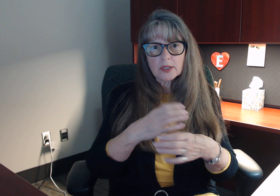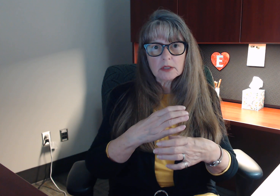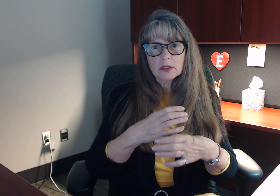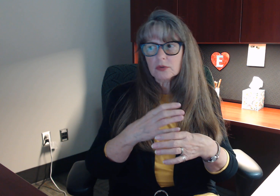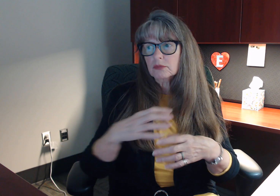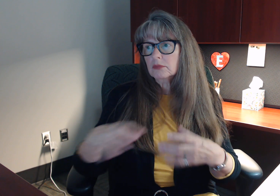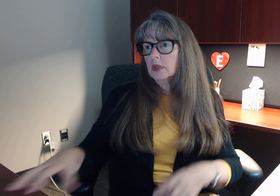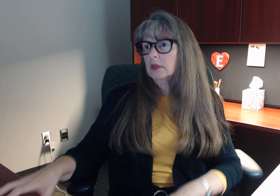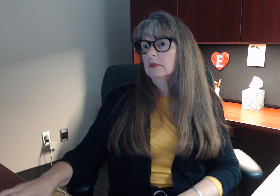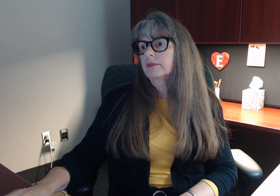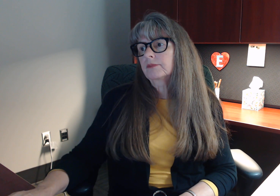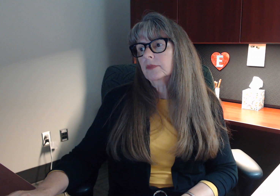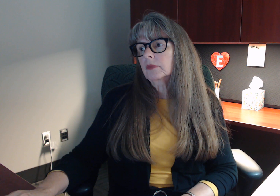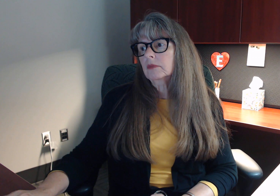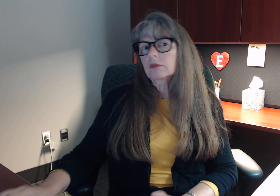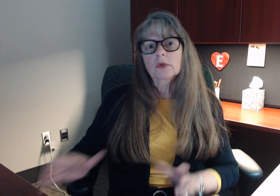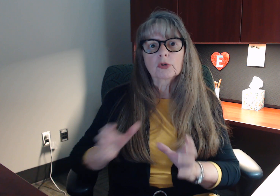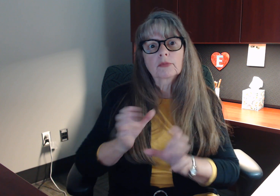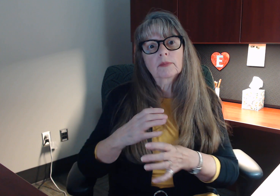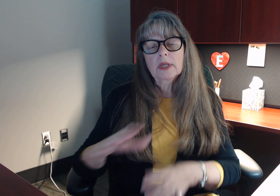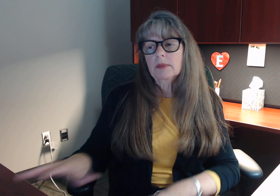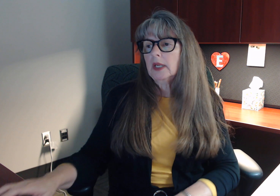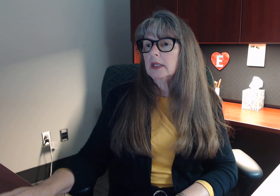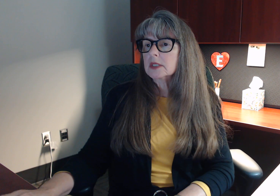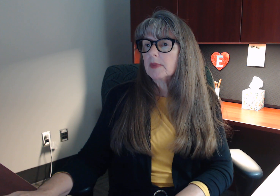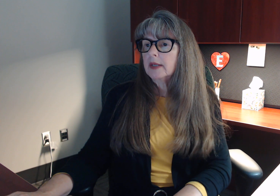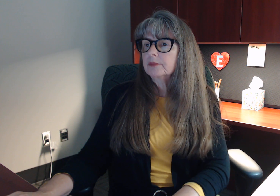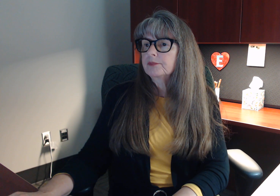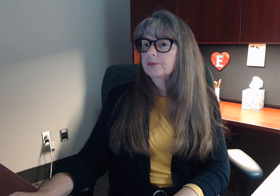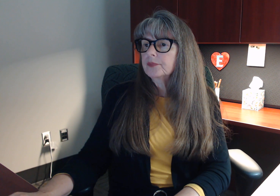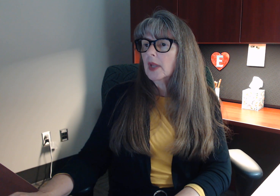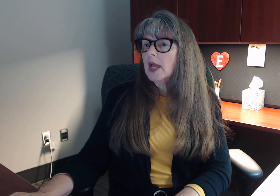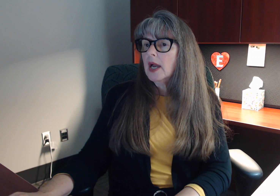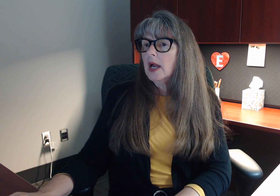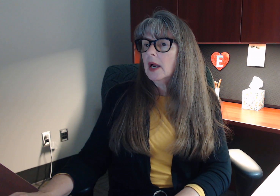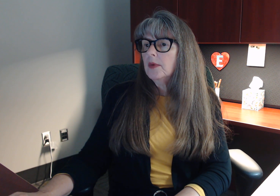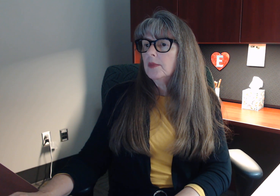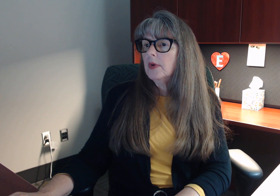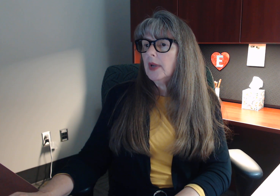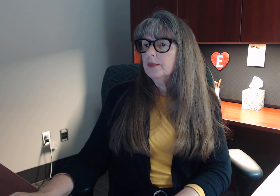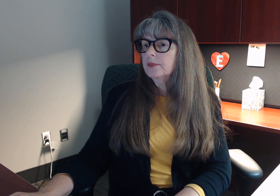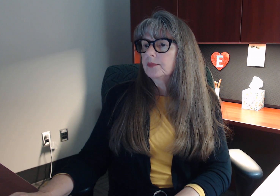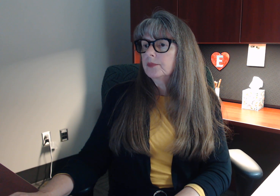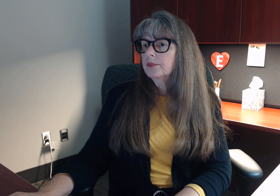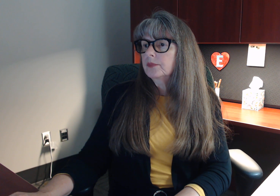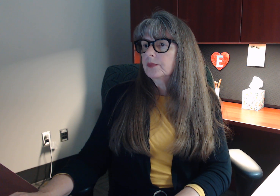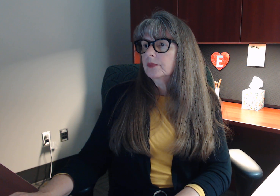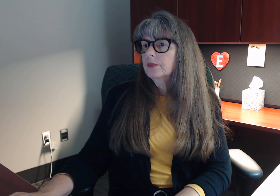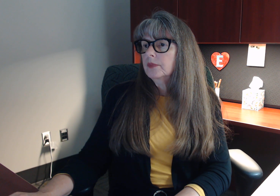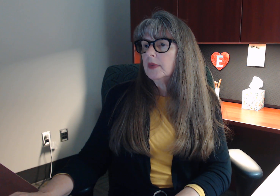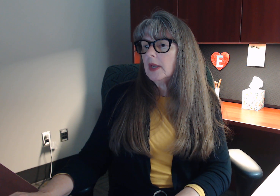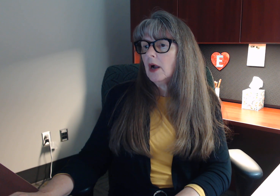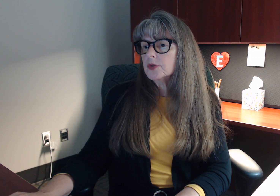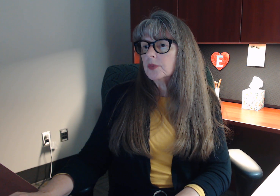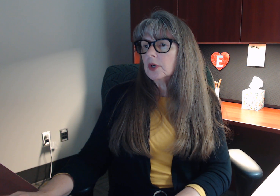because you're manipulating the spine. Okay. They also